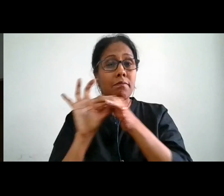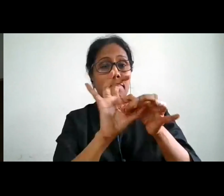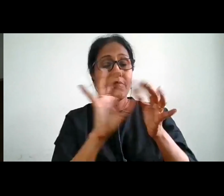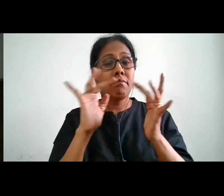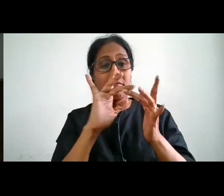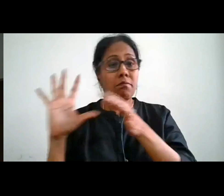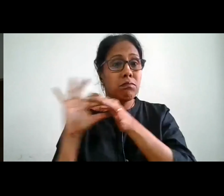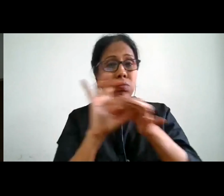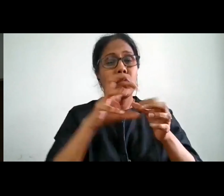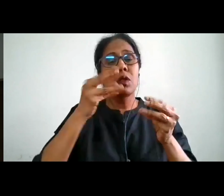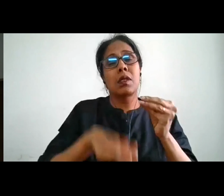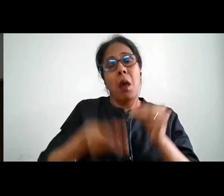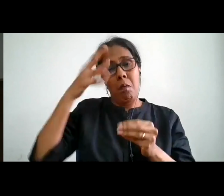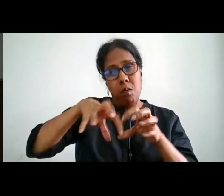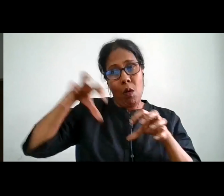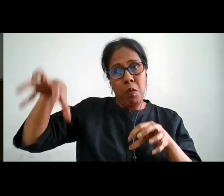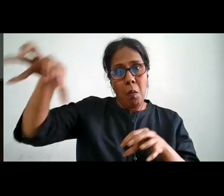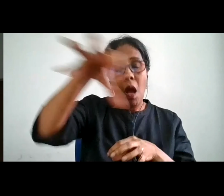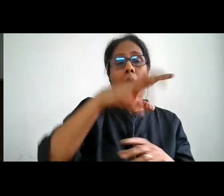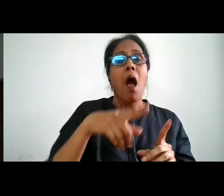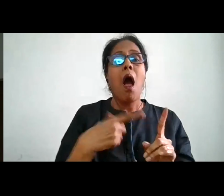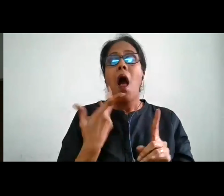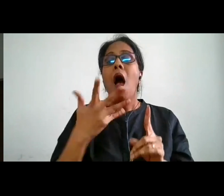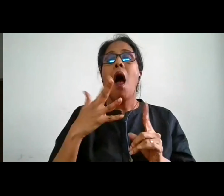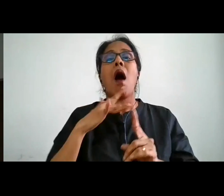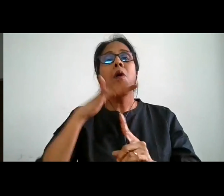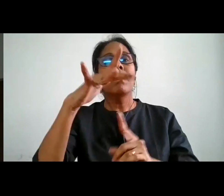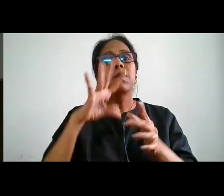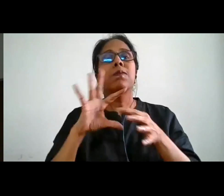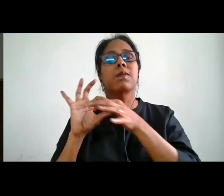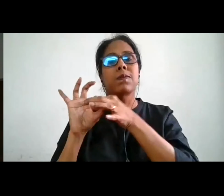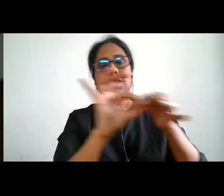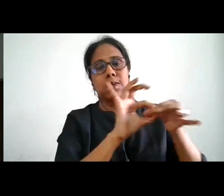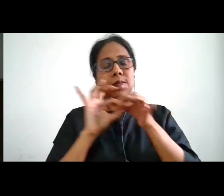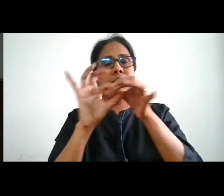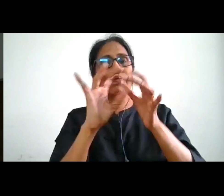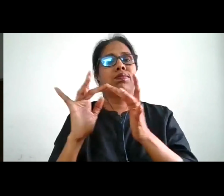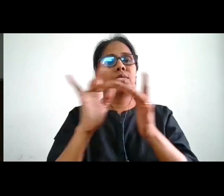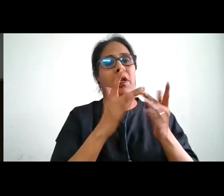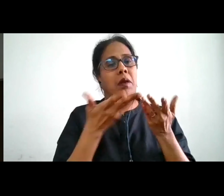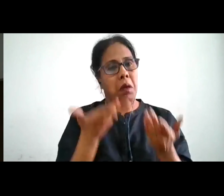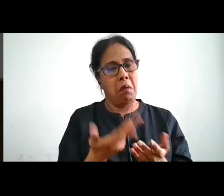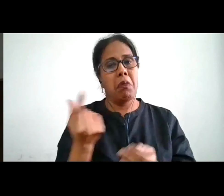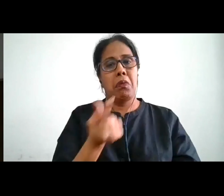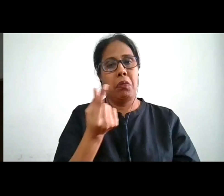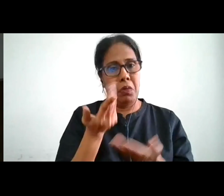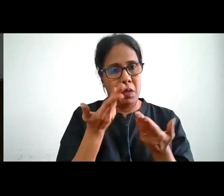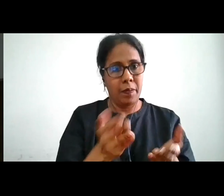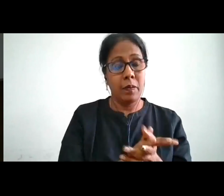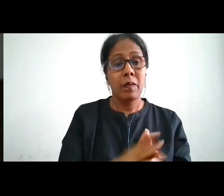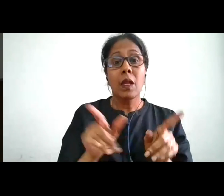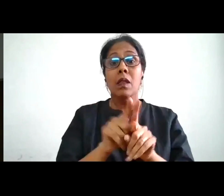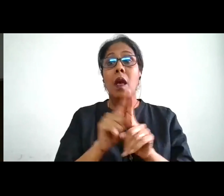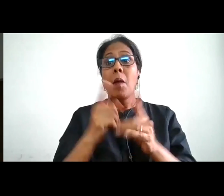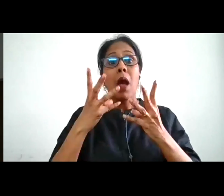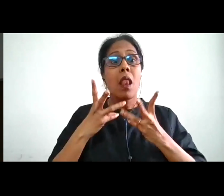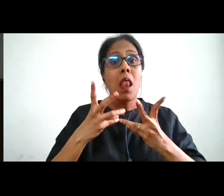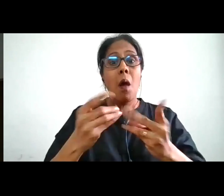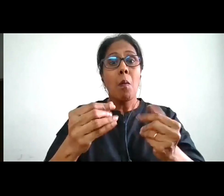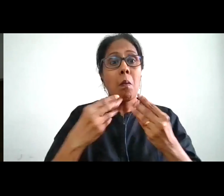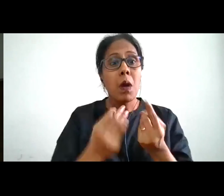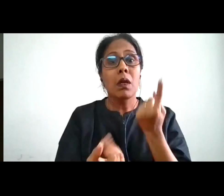pockets were carried over Wi-Fi networks. And this, as per their estimates, is likely to rise sharply